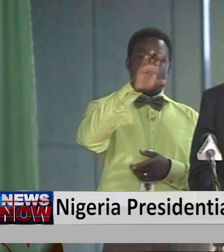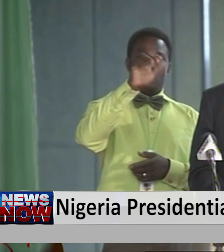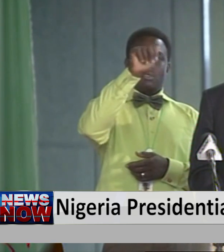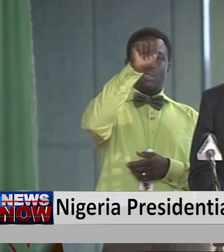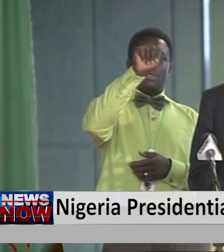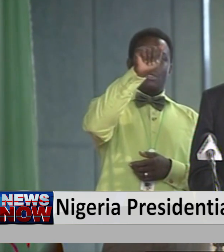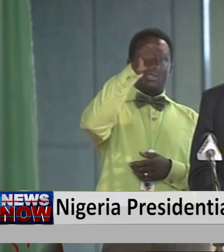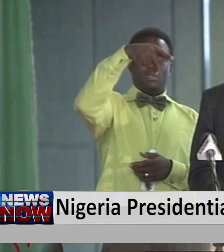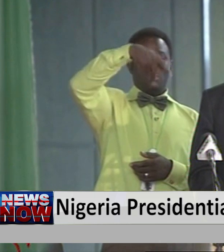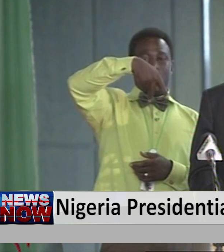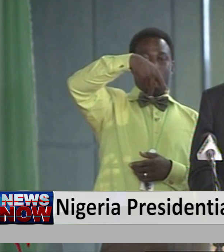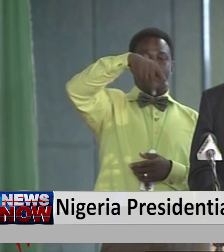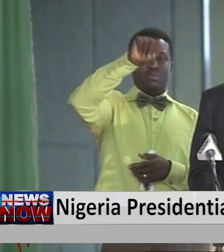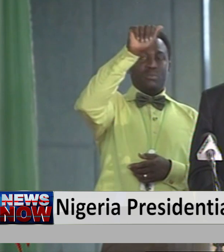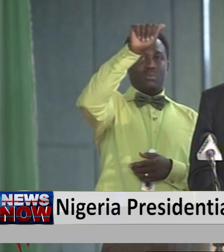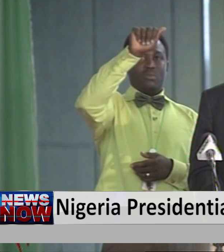APA